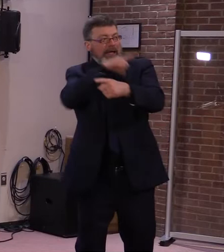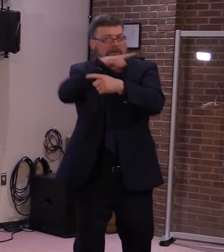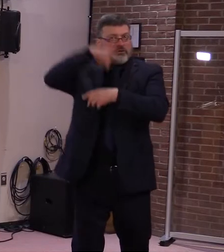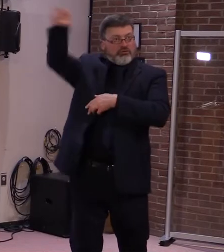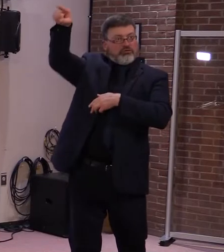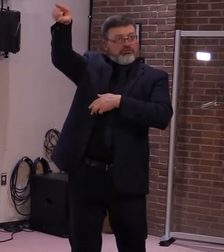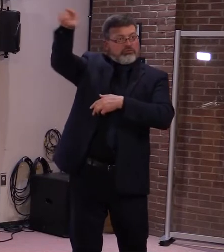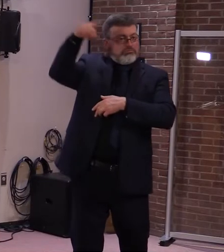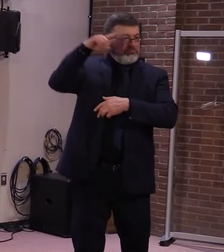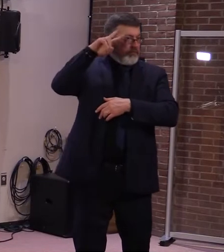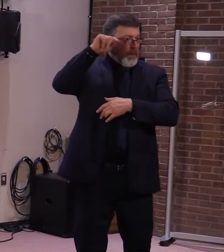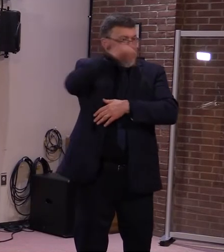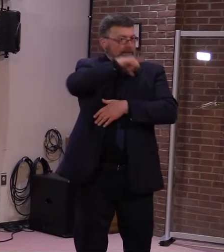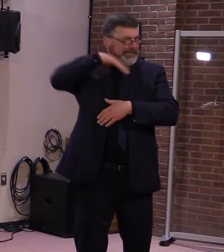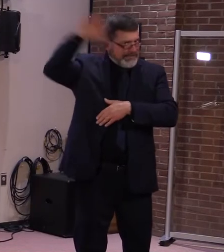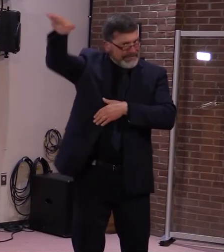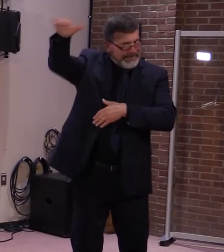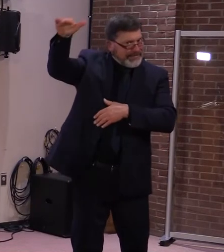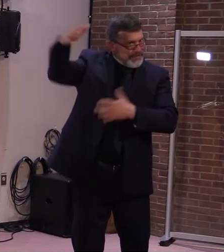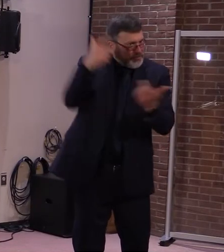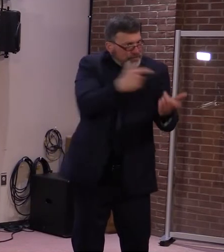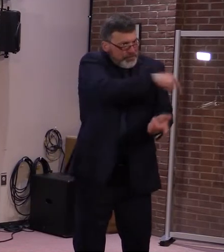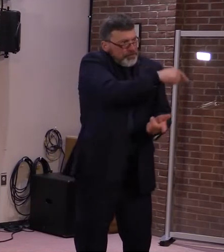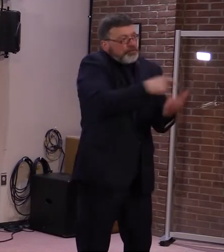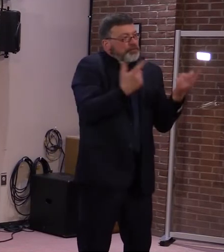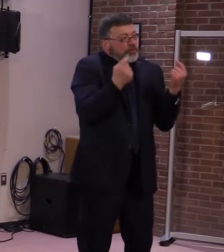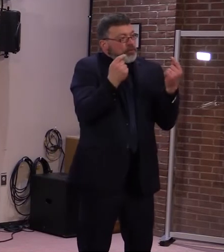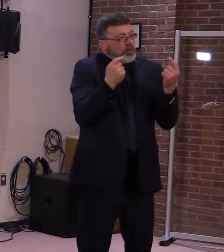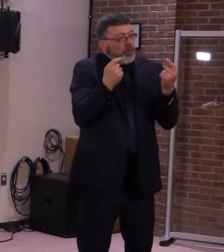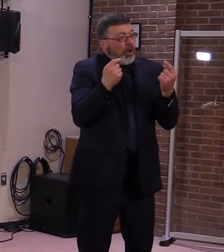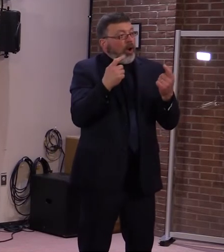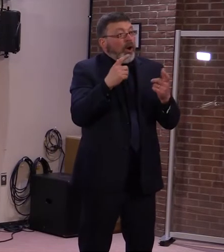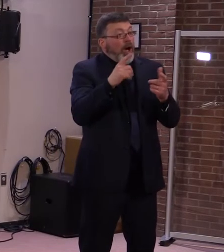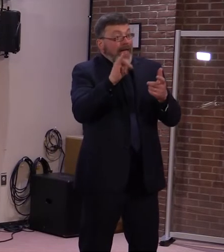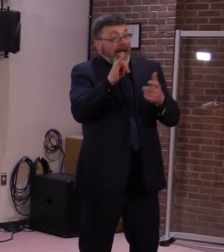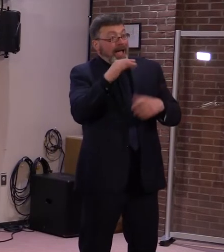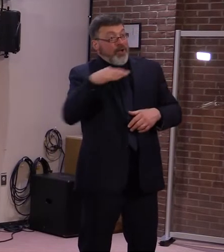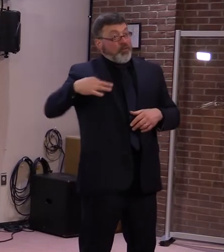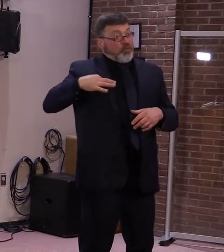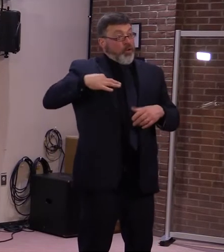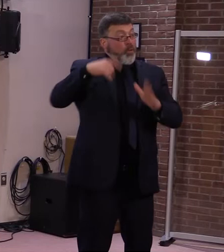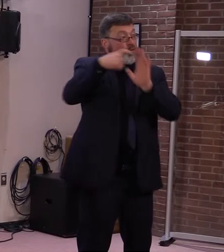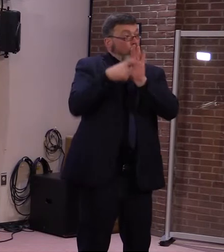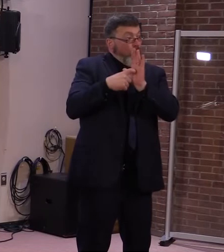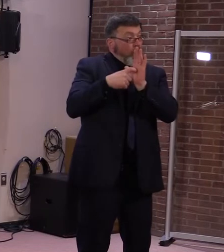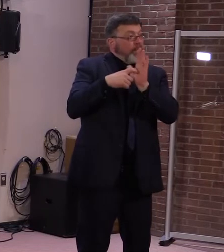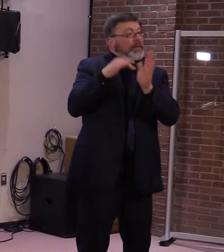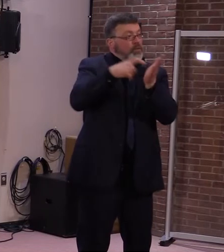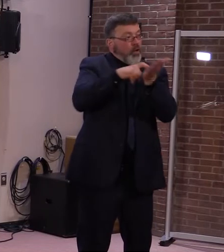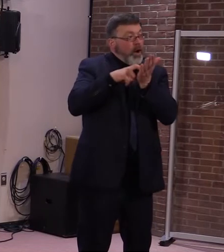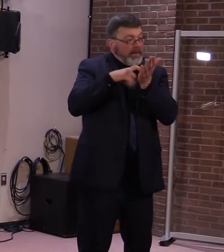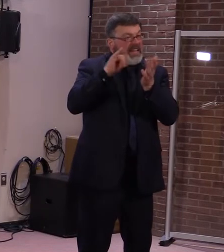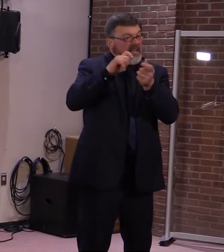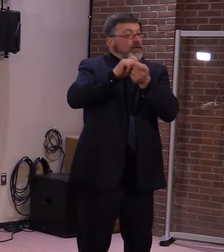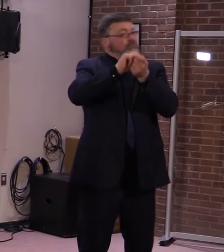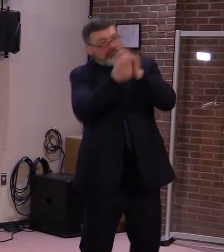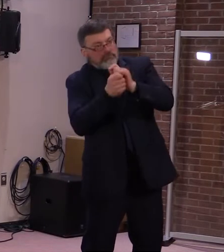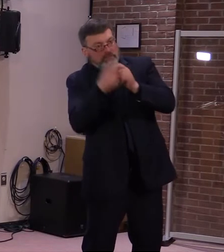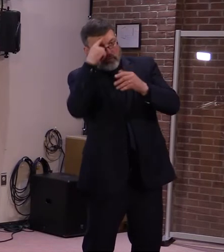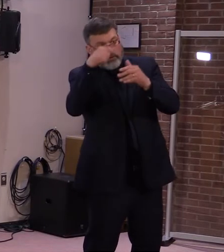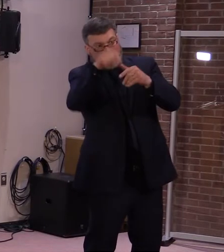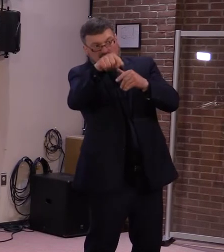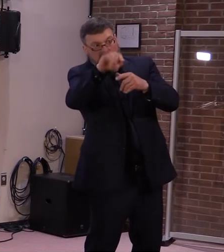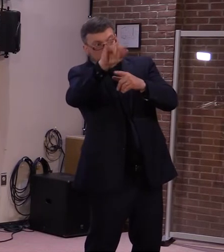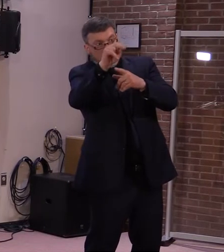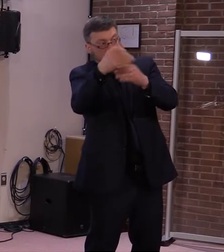eligibility criteria as we go forward, beginning in June, and for those who are currently in the